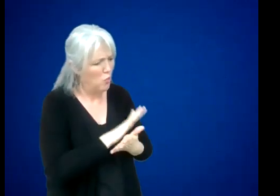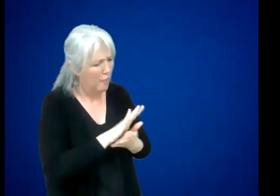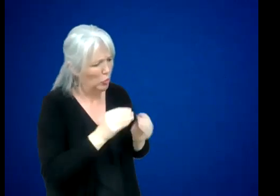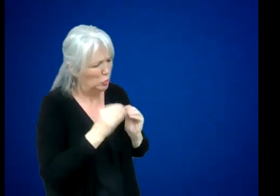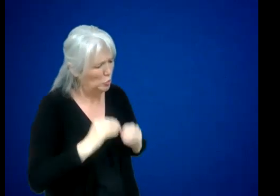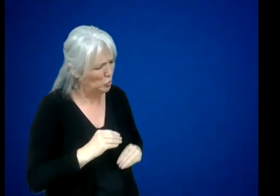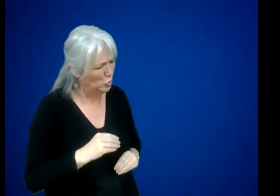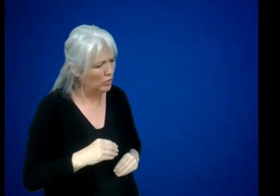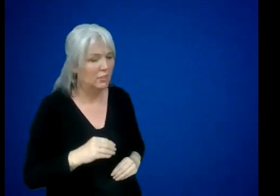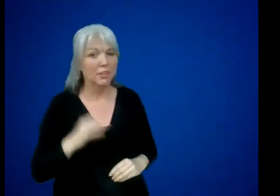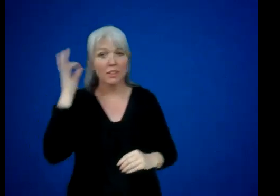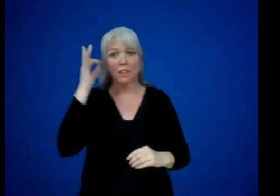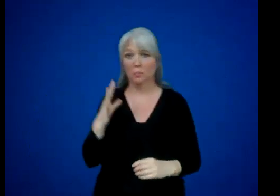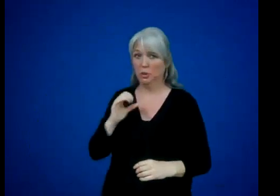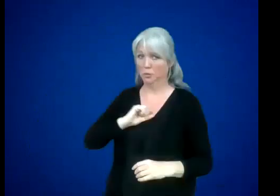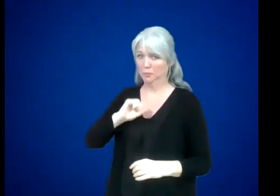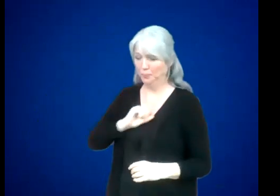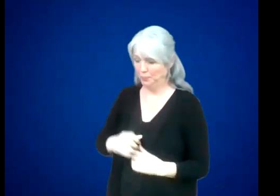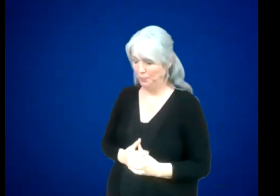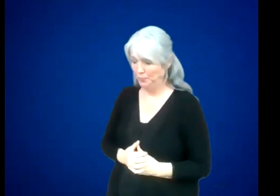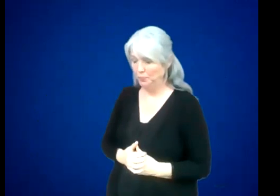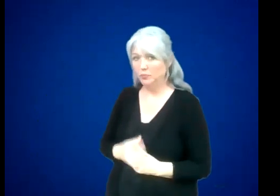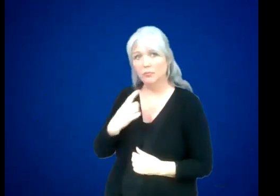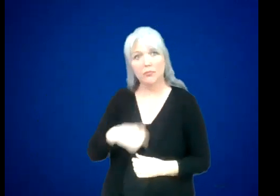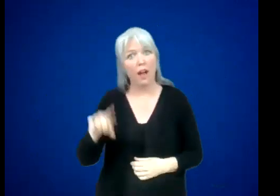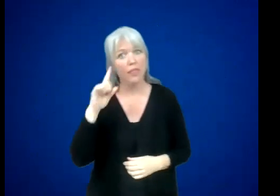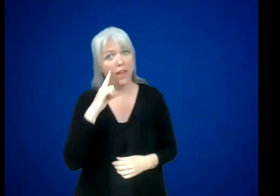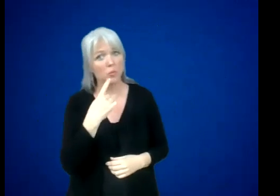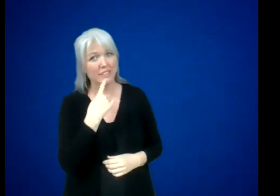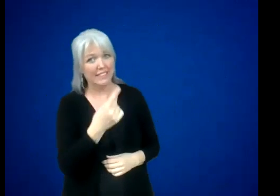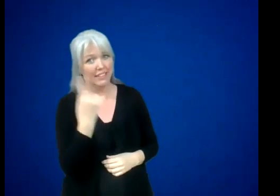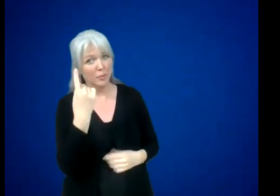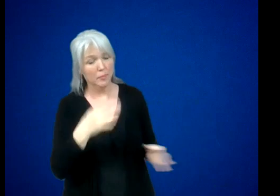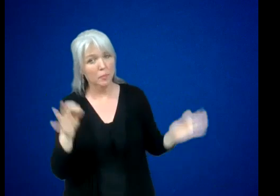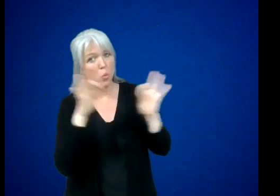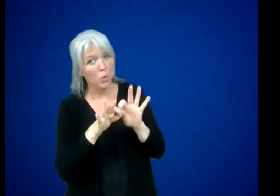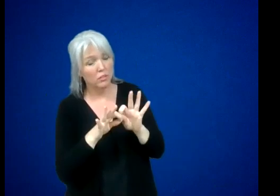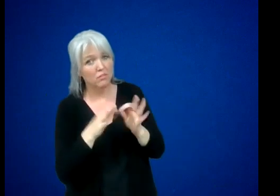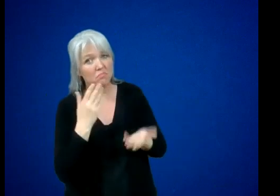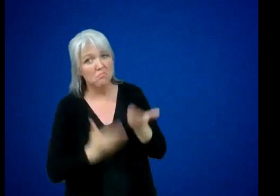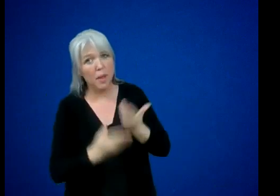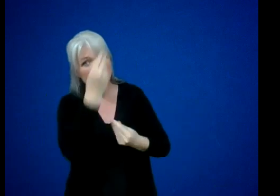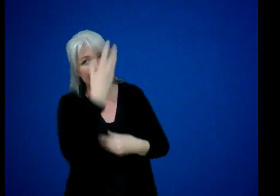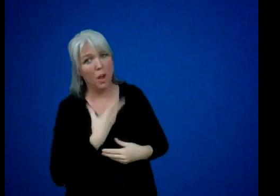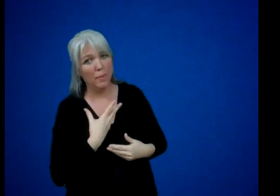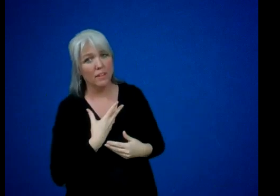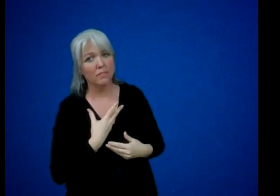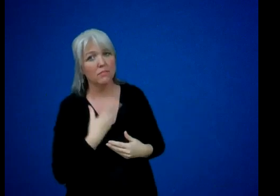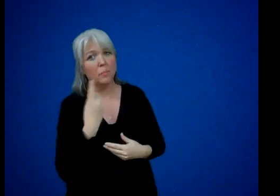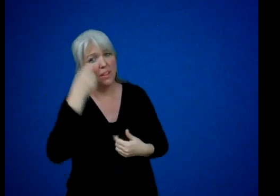The preacher cleared his throat. I thought he was going to say something important. maybe tell me another thing that he remembered about